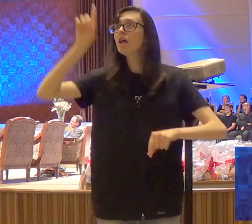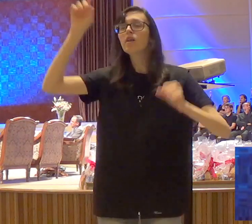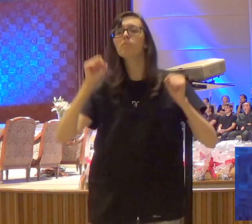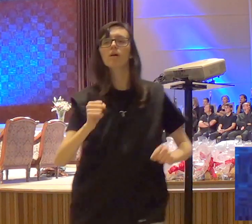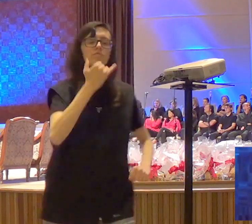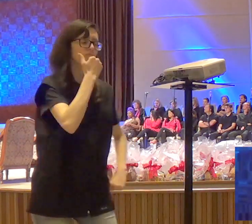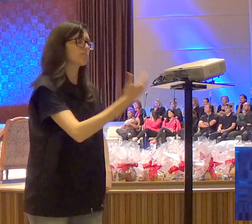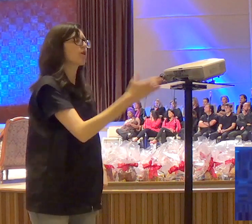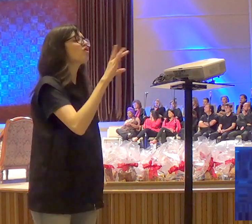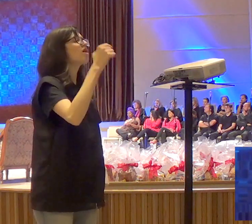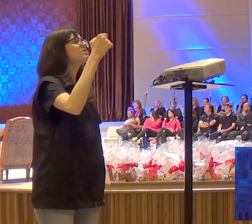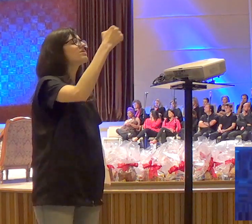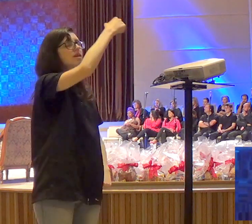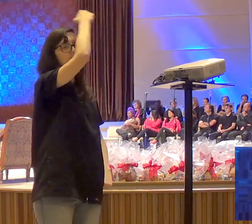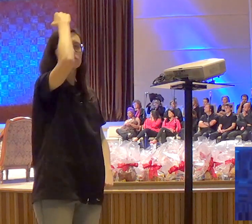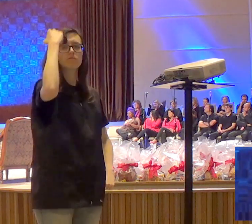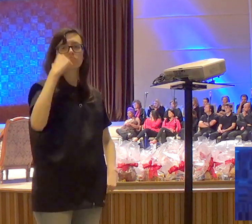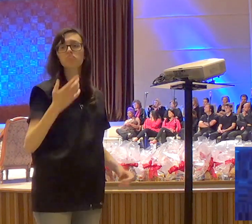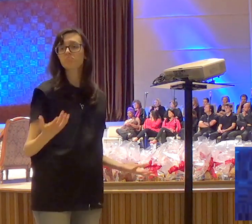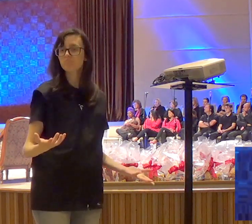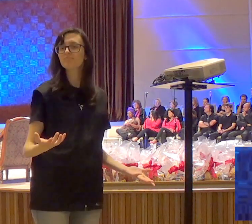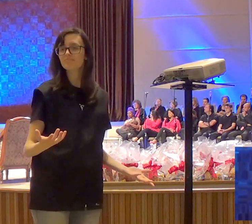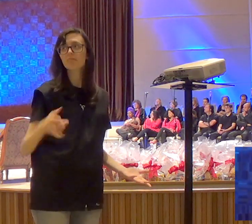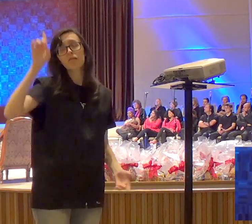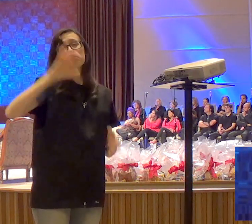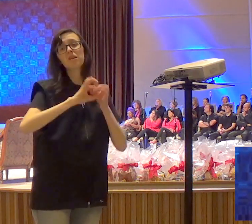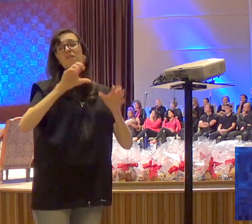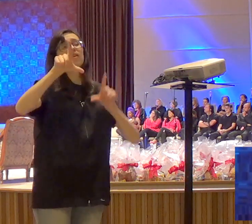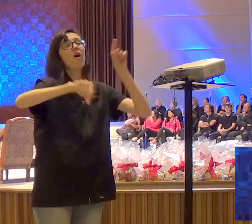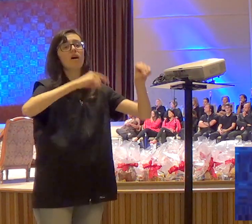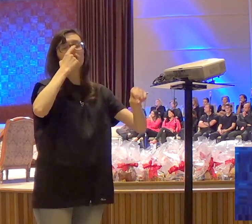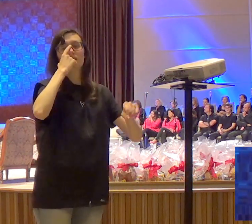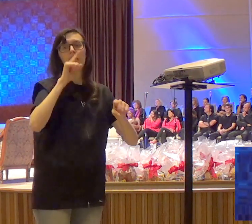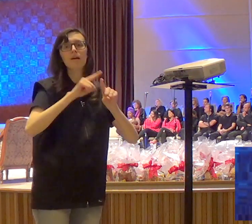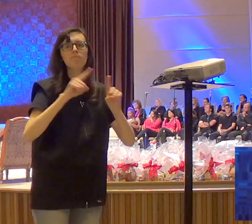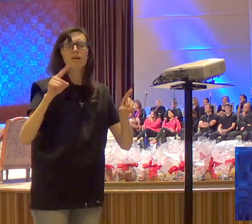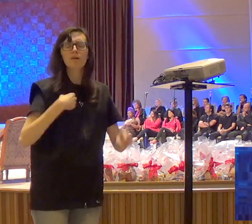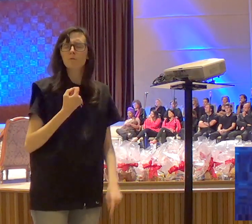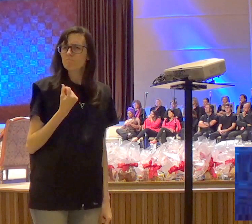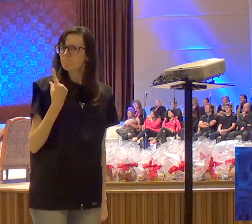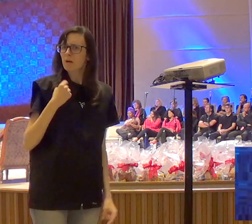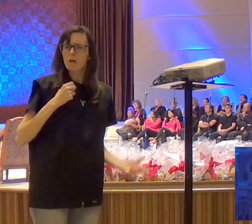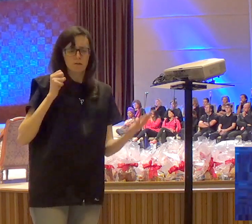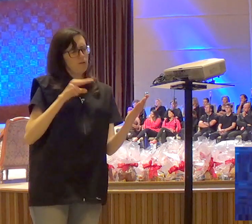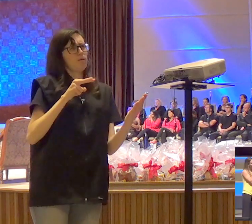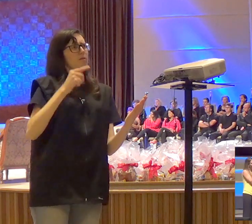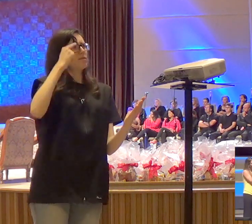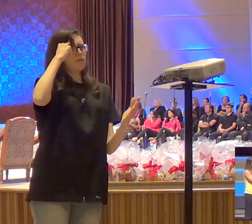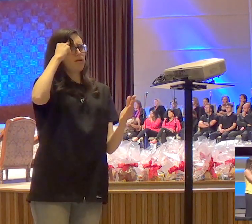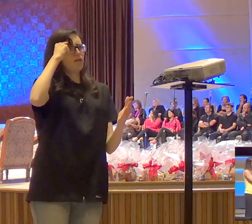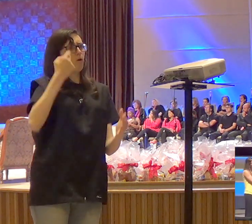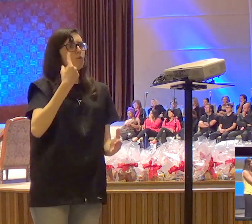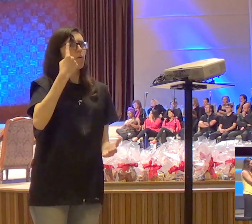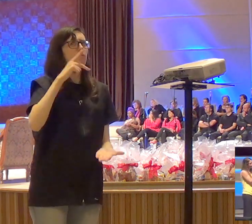escrever a Sagrada Escritura. So what is very interesting to me, o que é muito interessante para mim, is that three